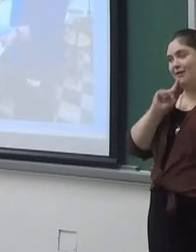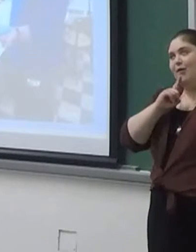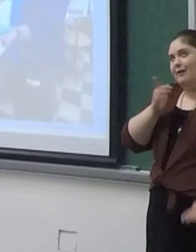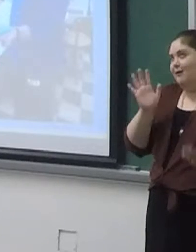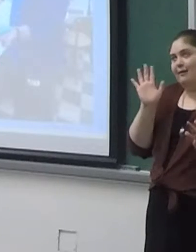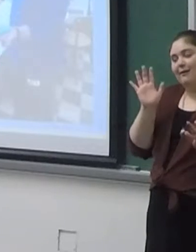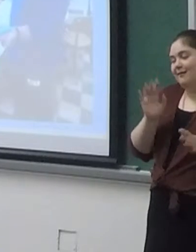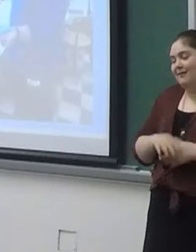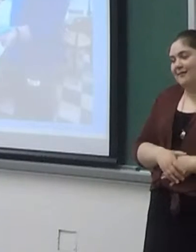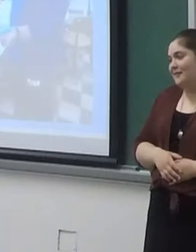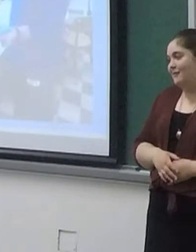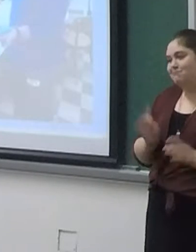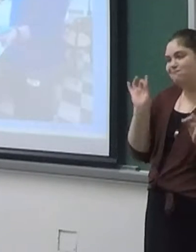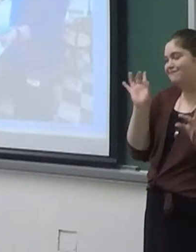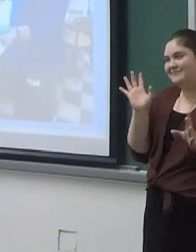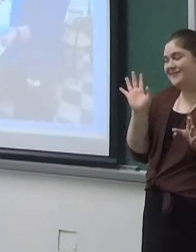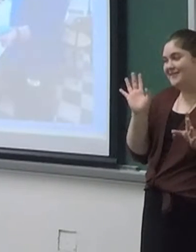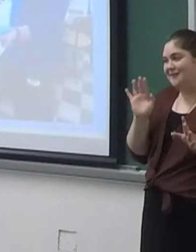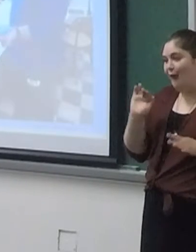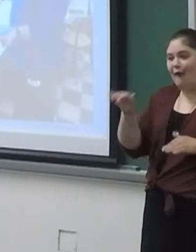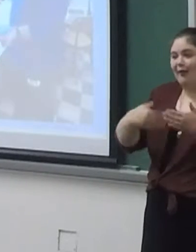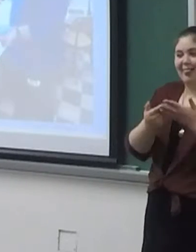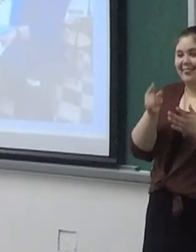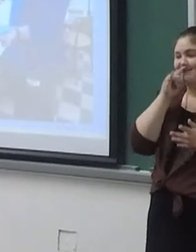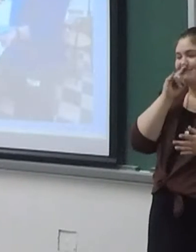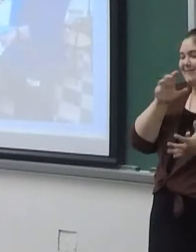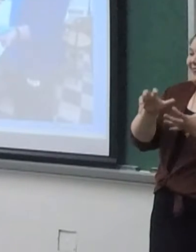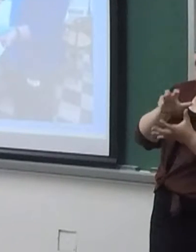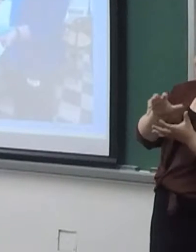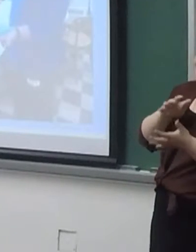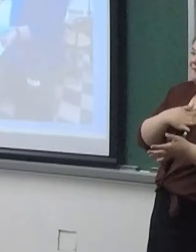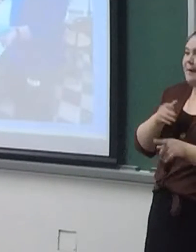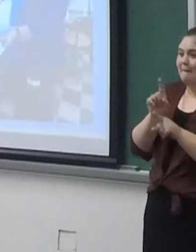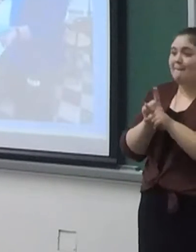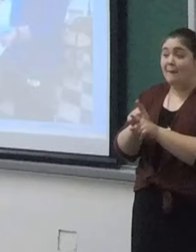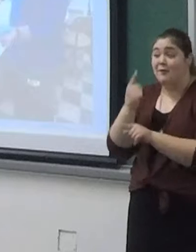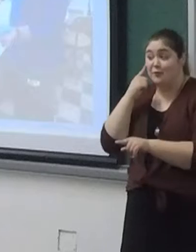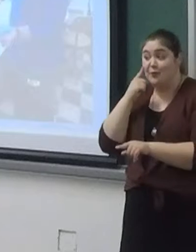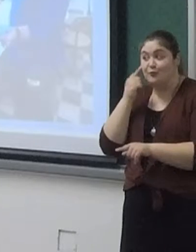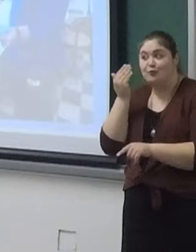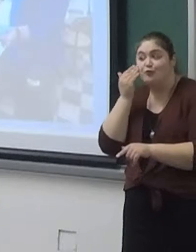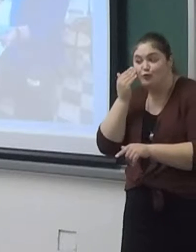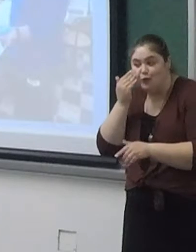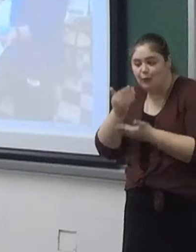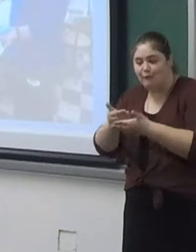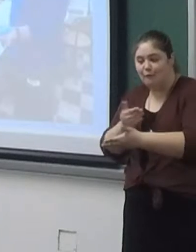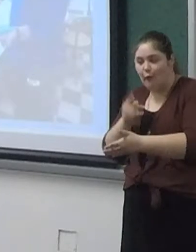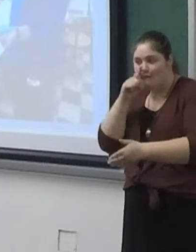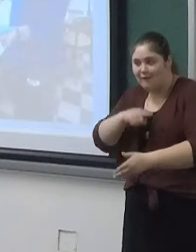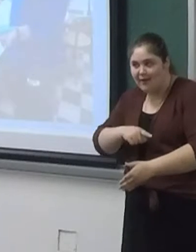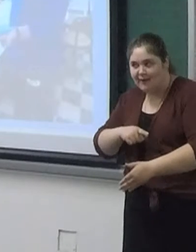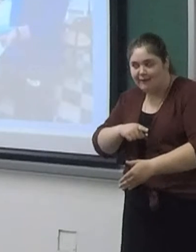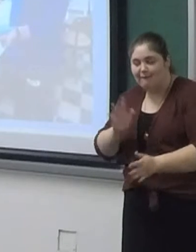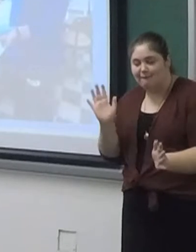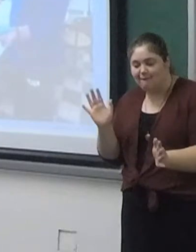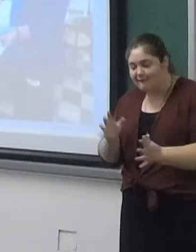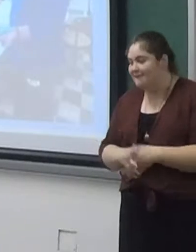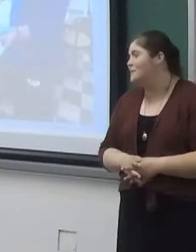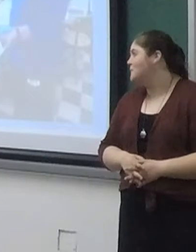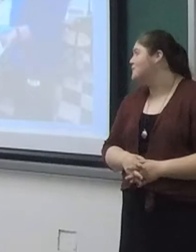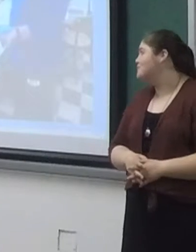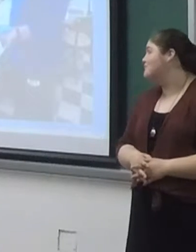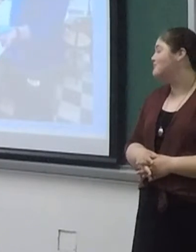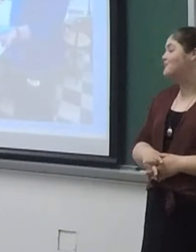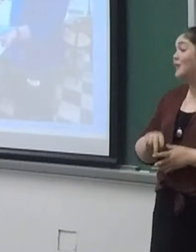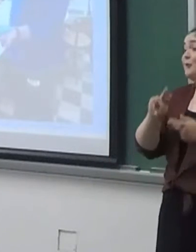definitely, all the kids were laughing, and my mentor picked up on it that it was fake before I did, so I guess I was really focused. And then